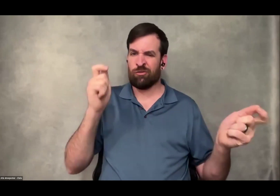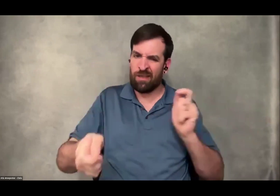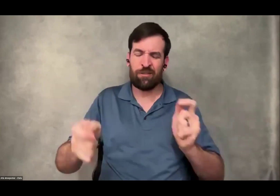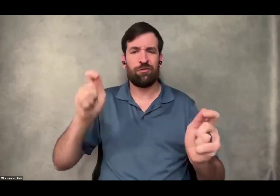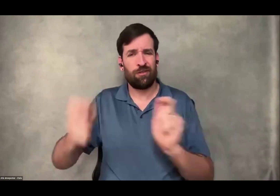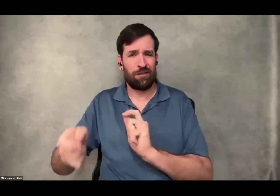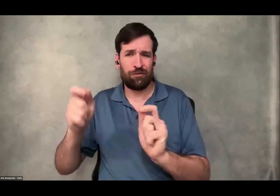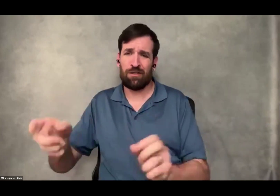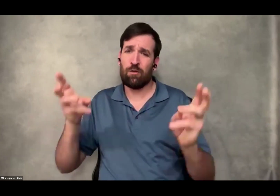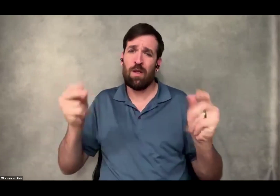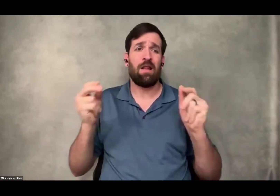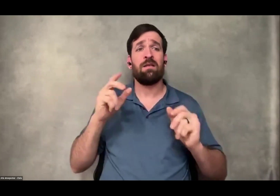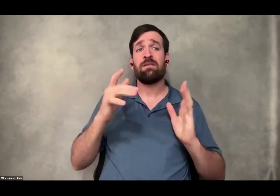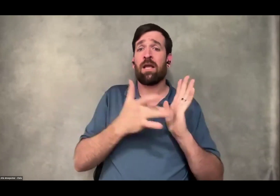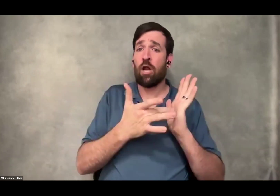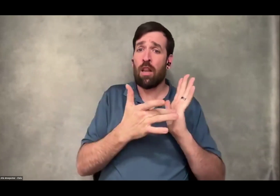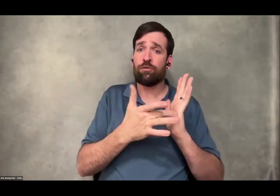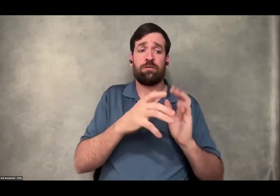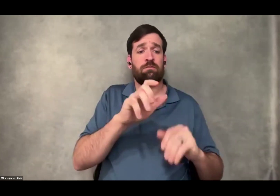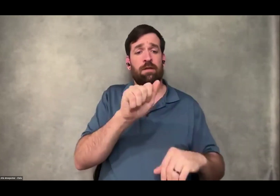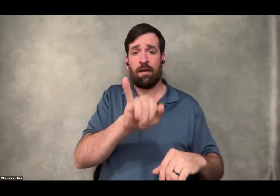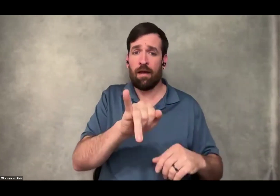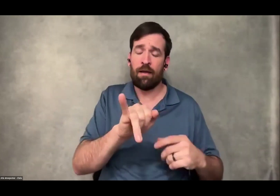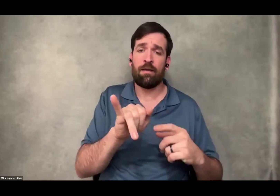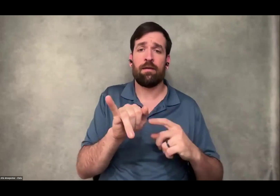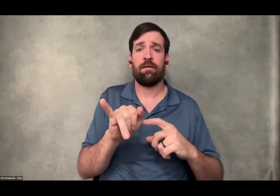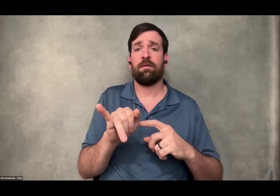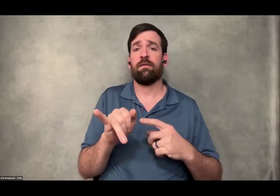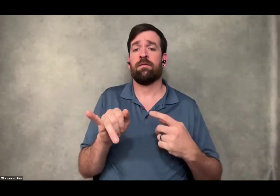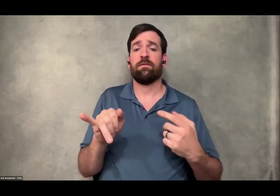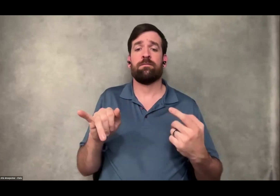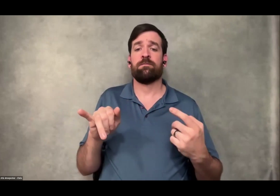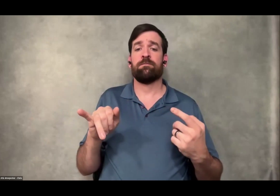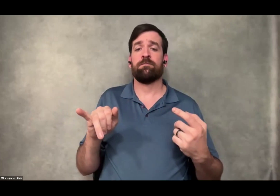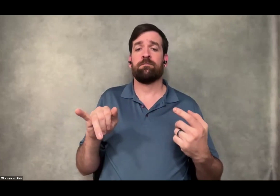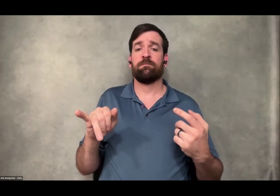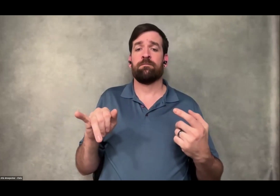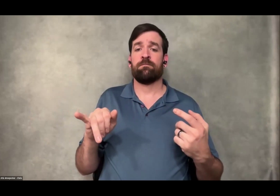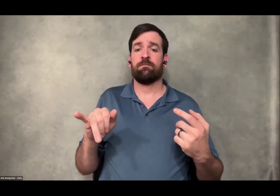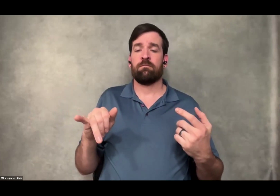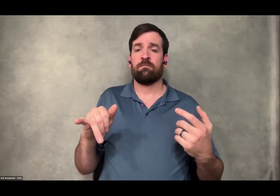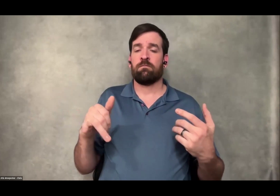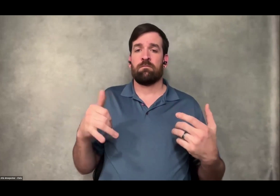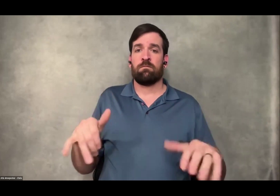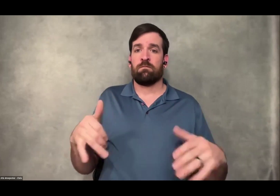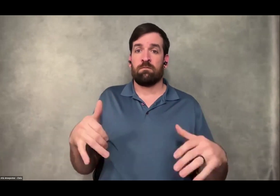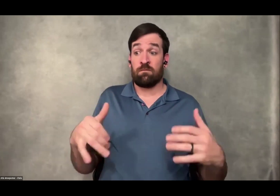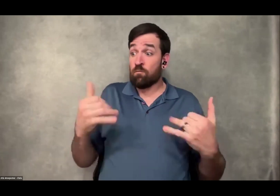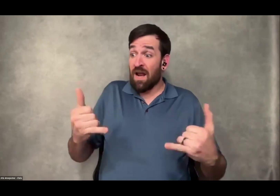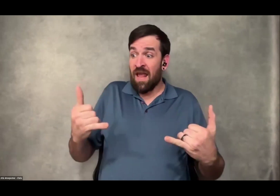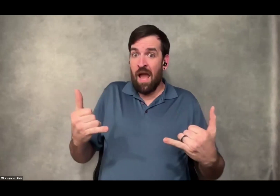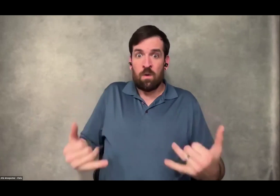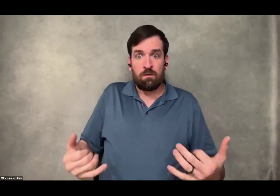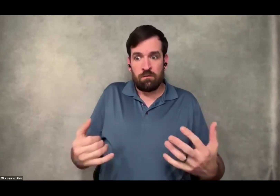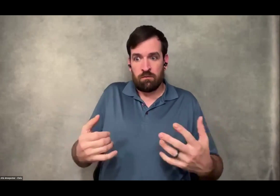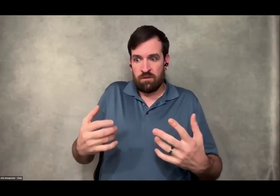every technology right now, the artificial intelligence is it's the worst it's ever going to be. So it's not going to get